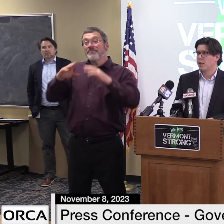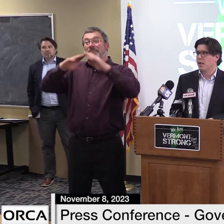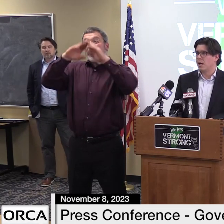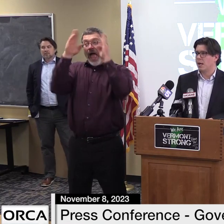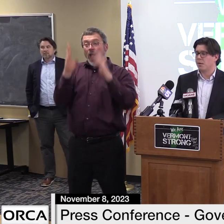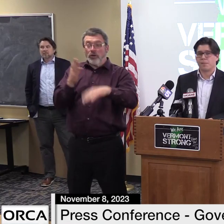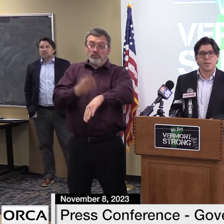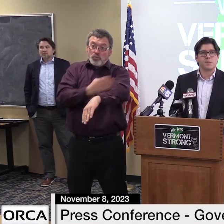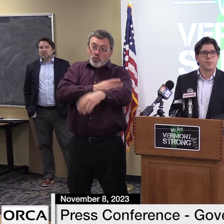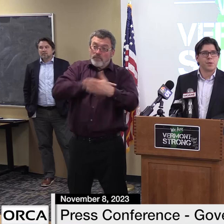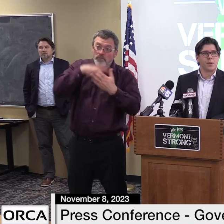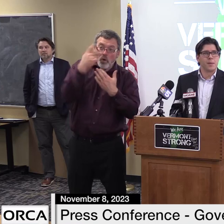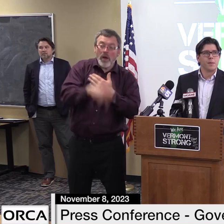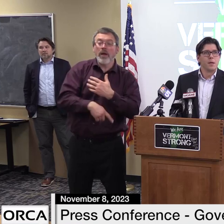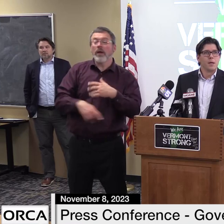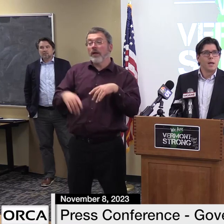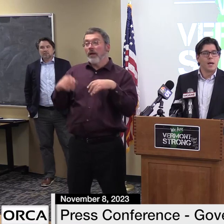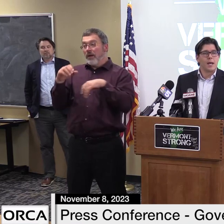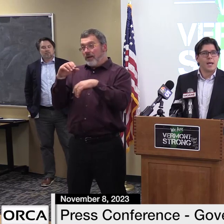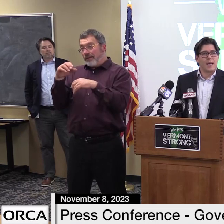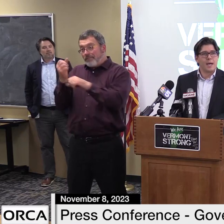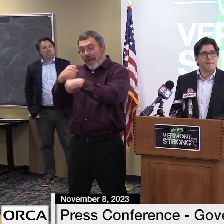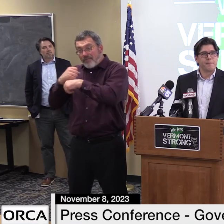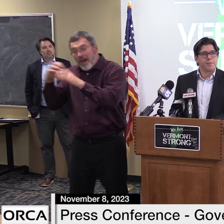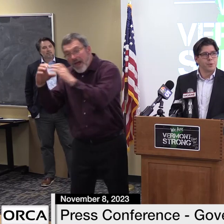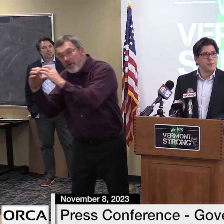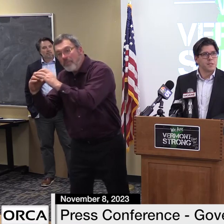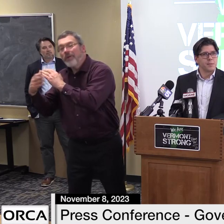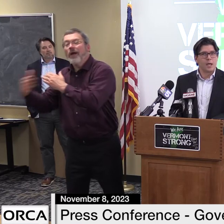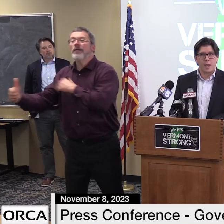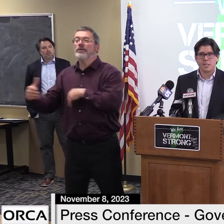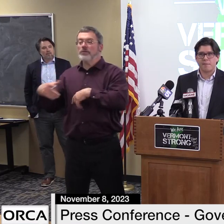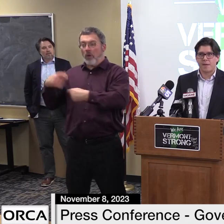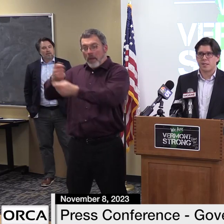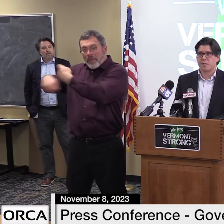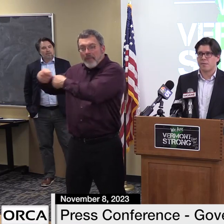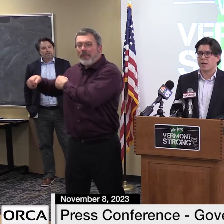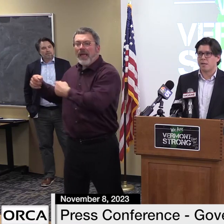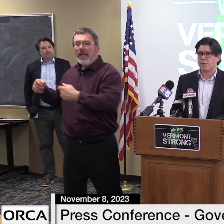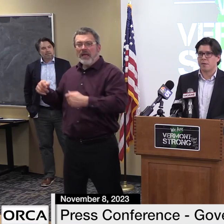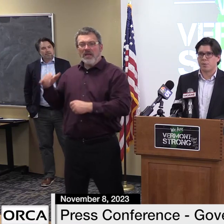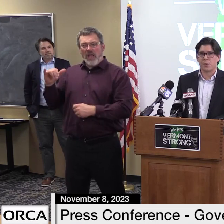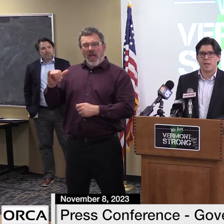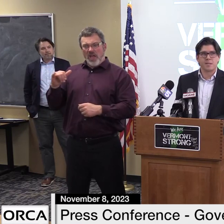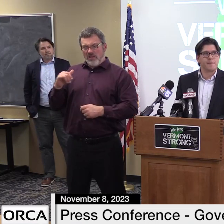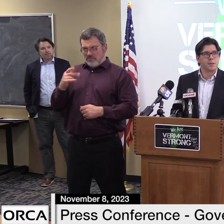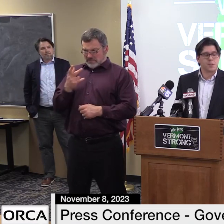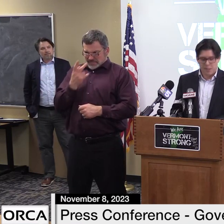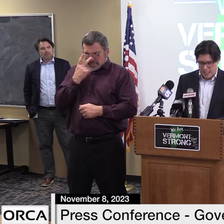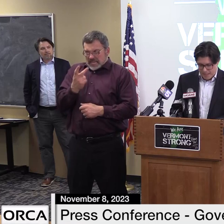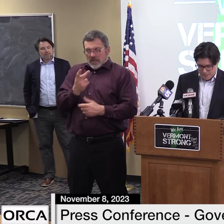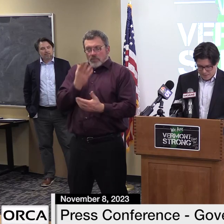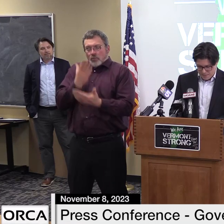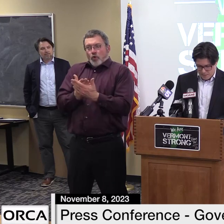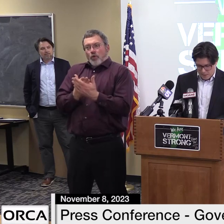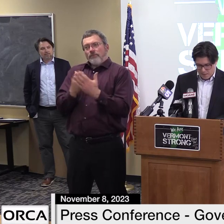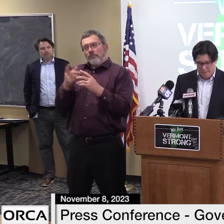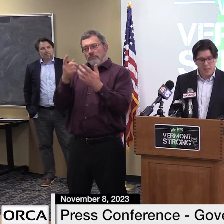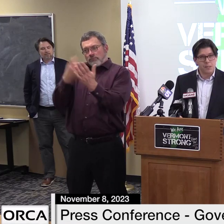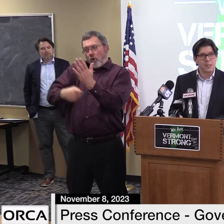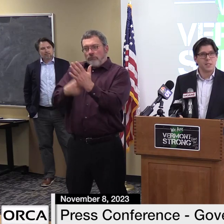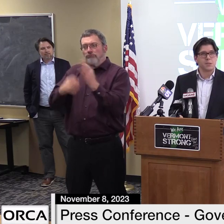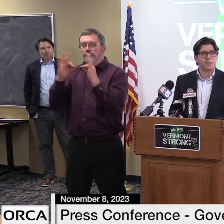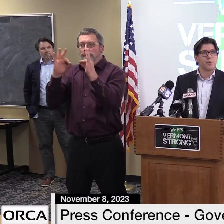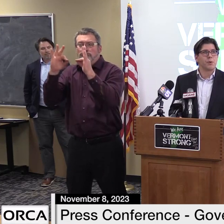Housing and Replacement Program have proven to be cost-effective and innovative programs that fill certain gaps.